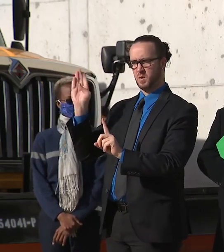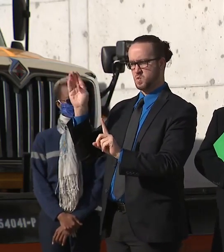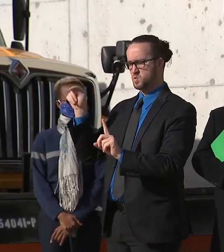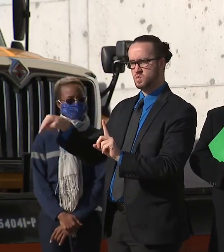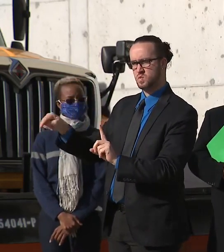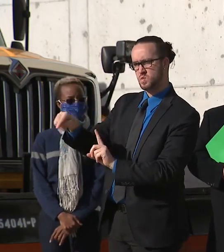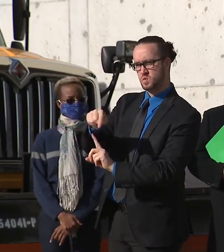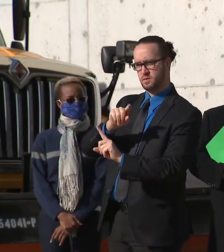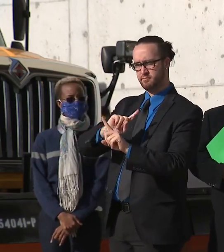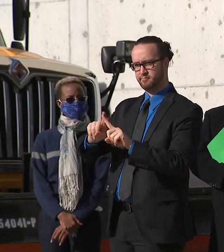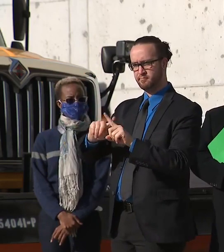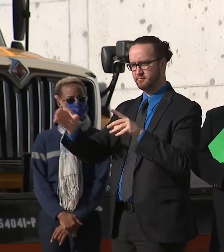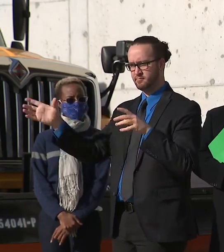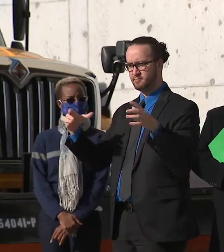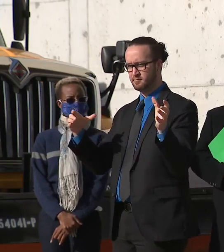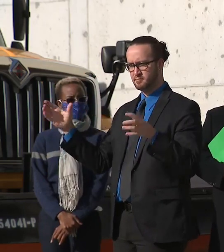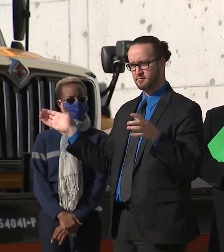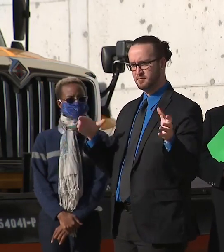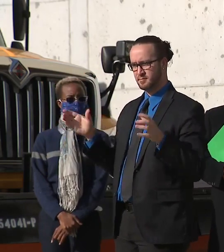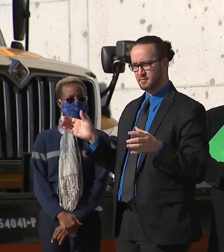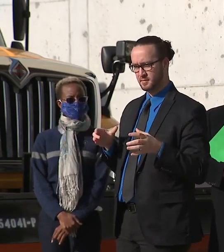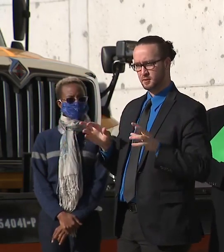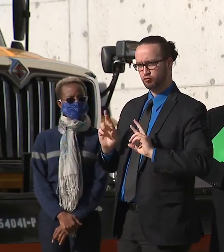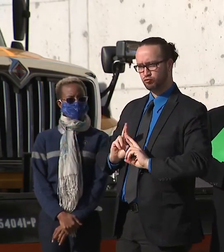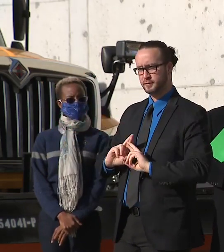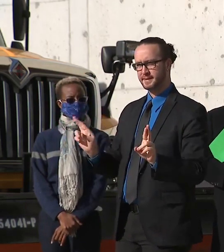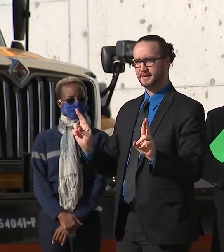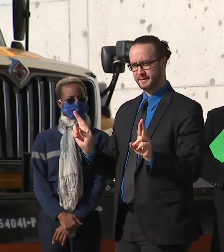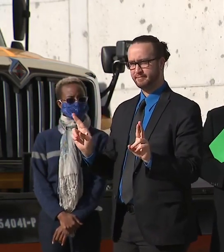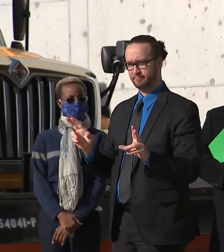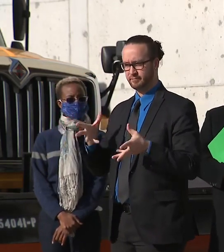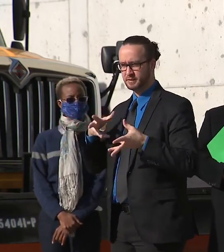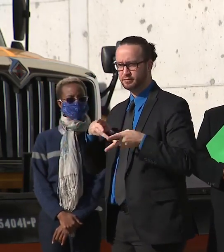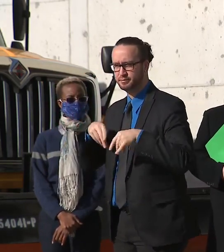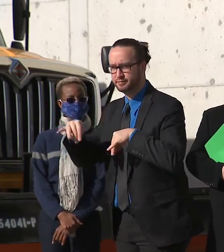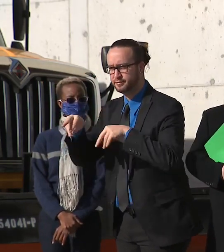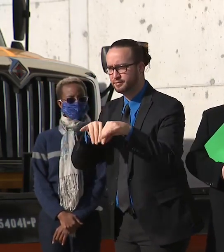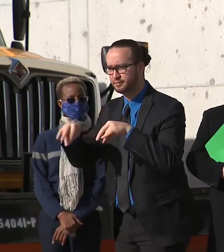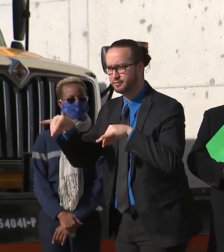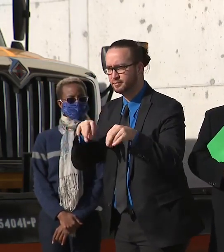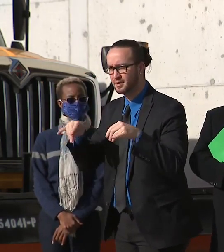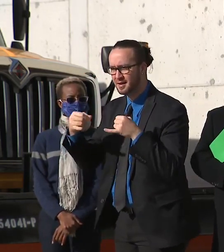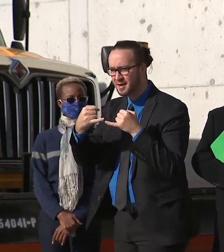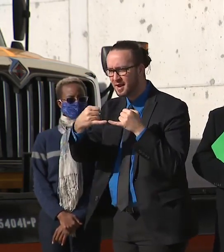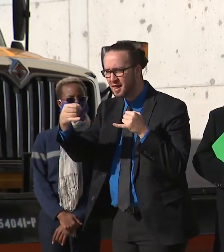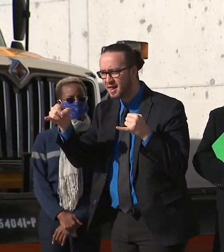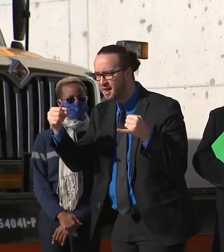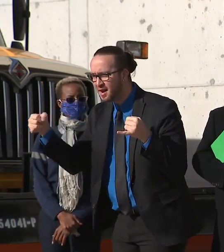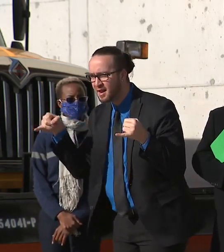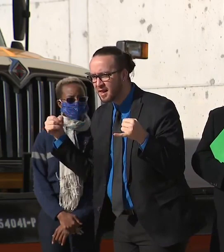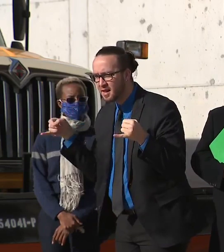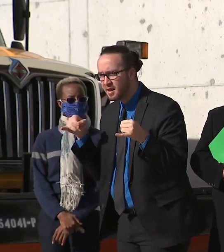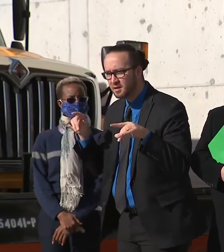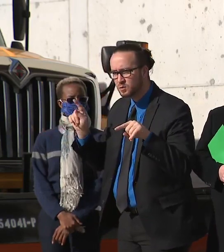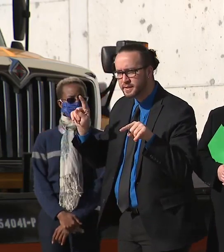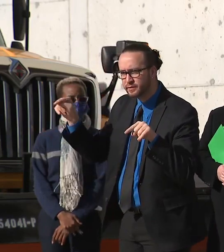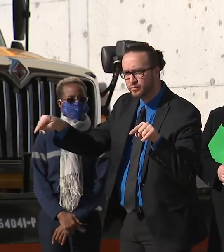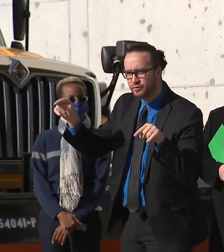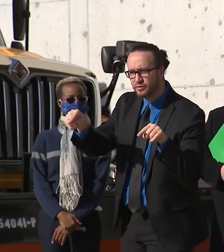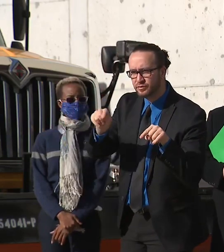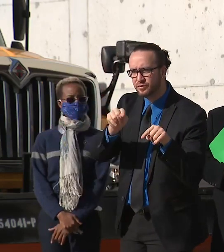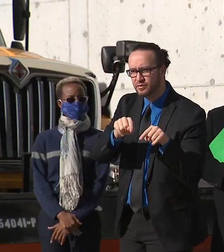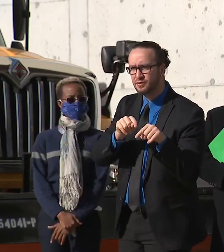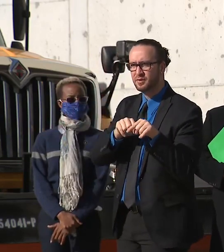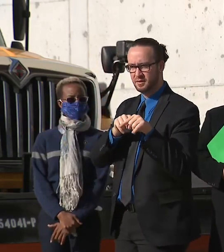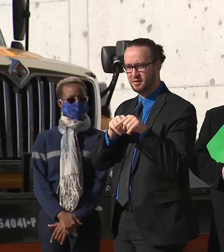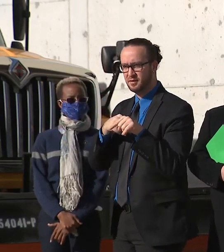the city-county line, and they will do the same thing. No longer will you see our plows picking up right as they have to go and turn around. We